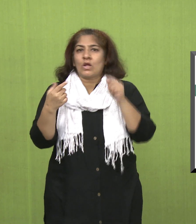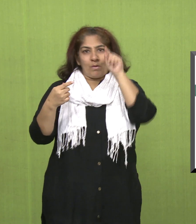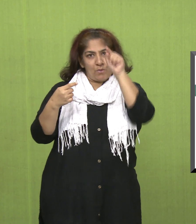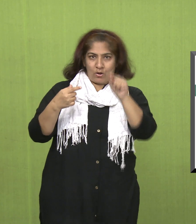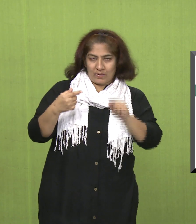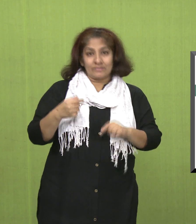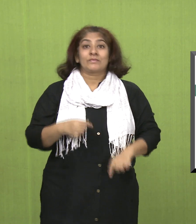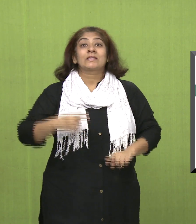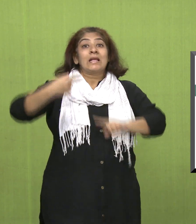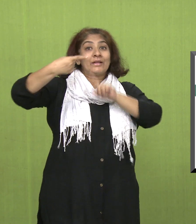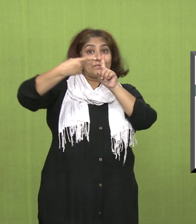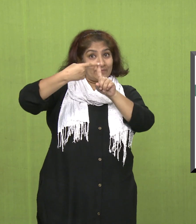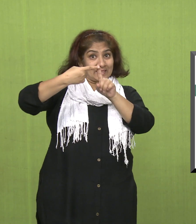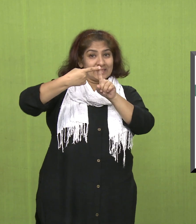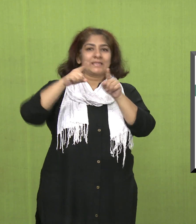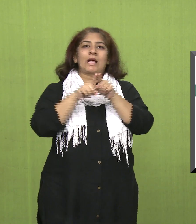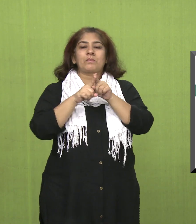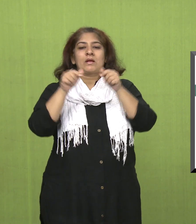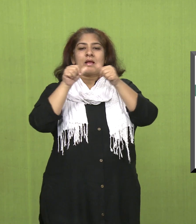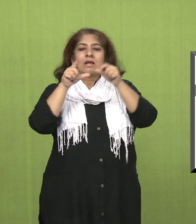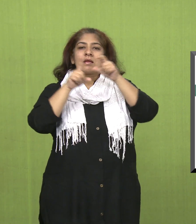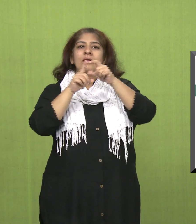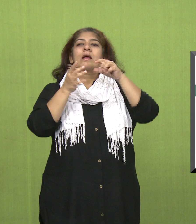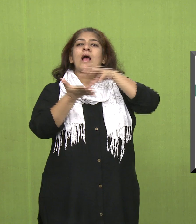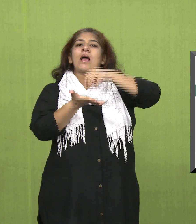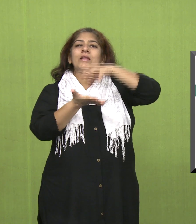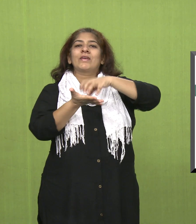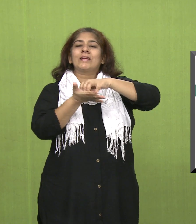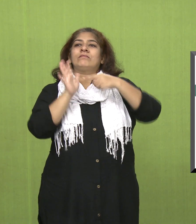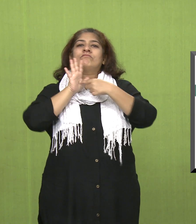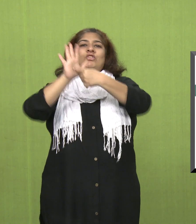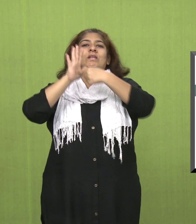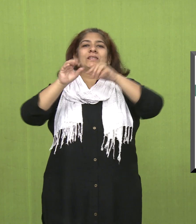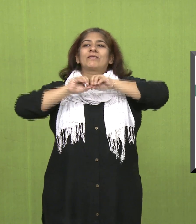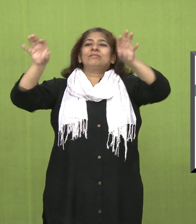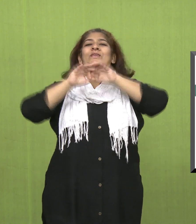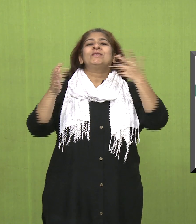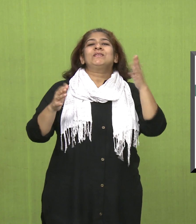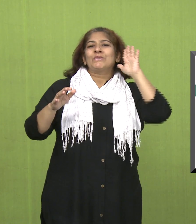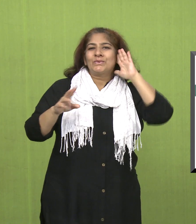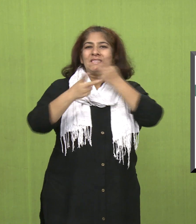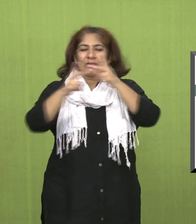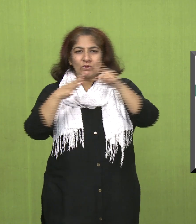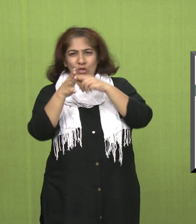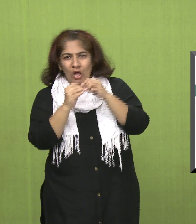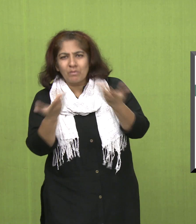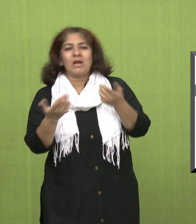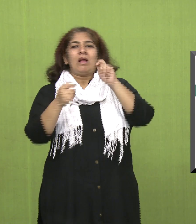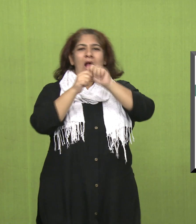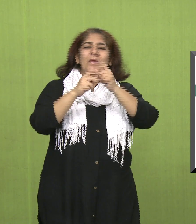says, external sources, it means they are coming from outside. So the first point is